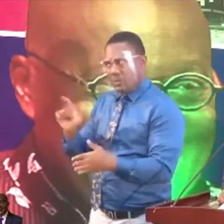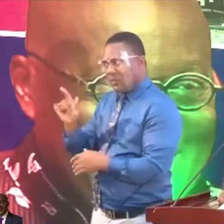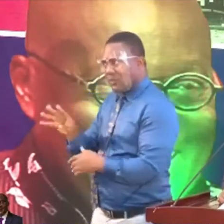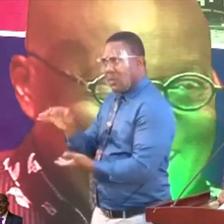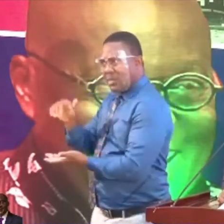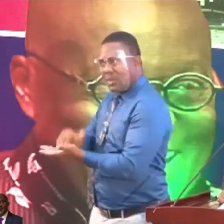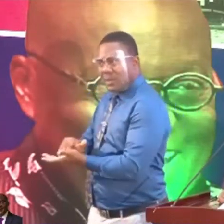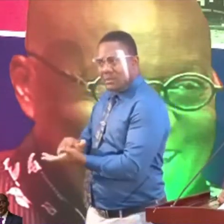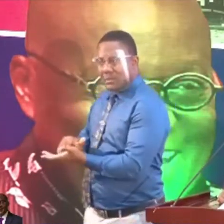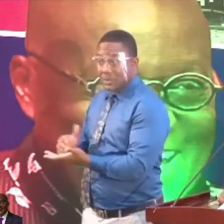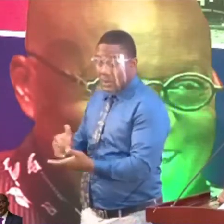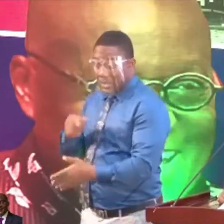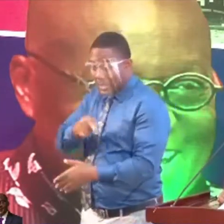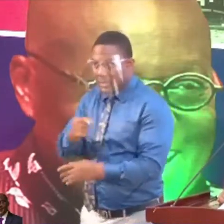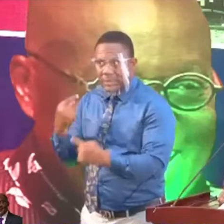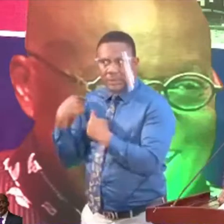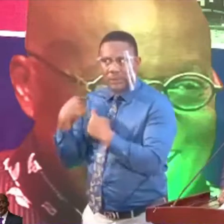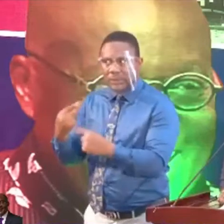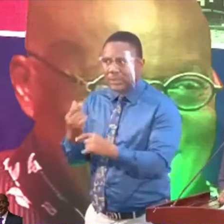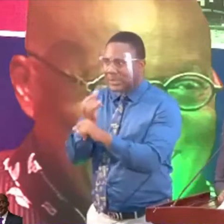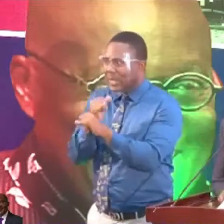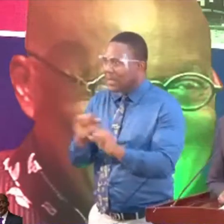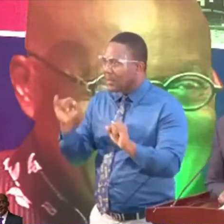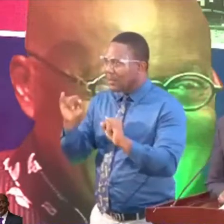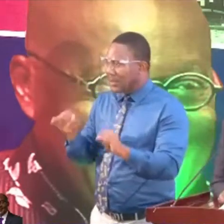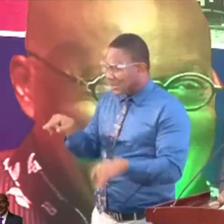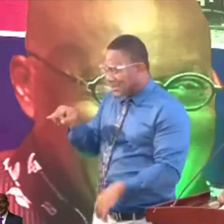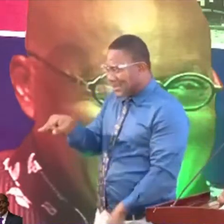since independence. Upon the completion of